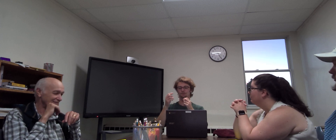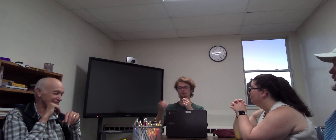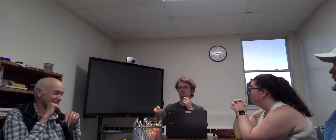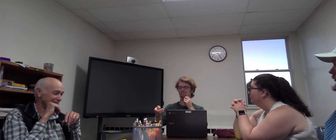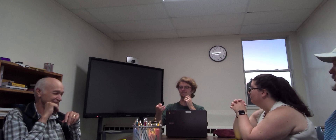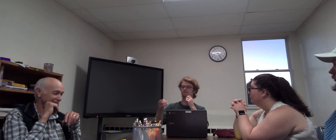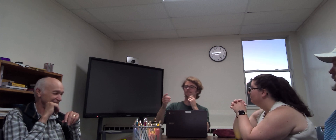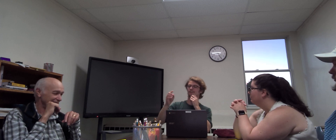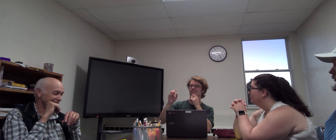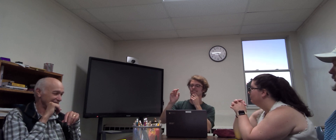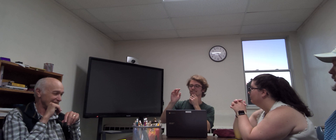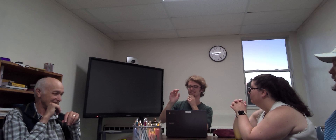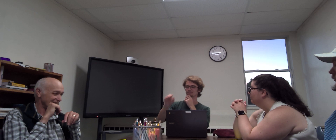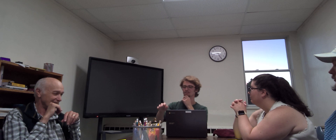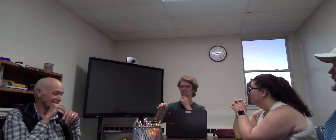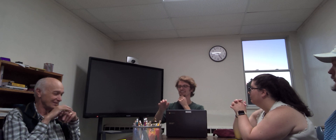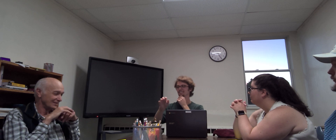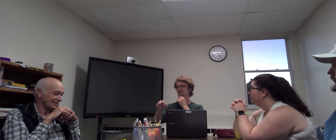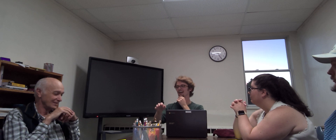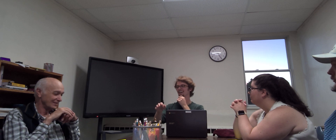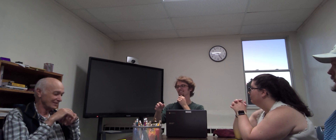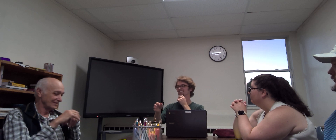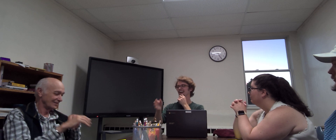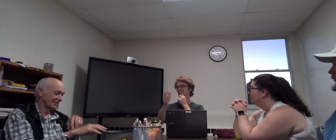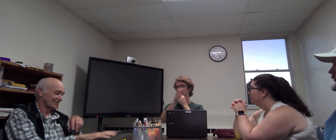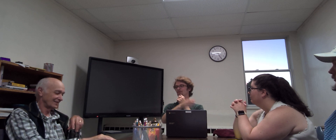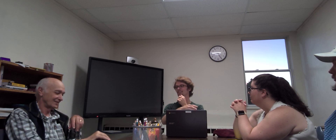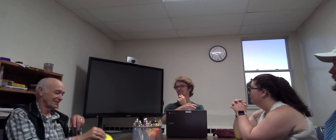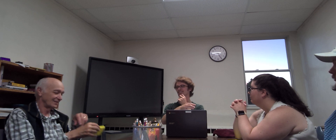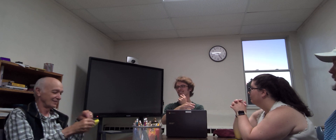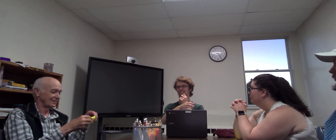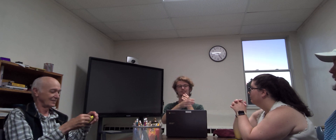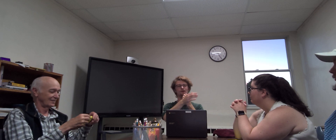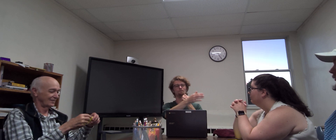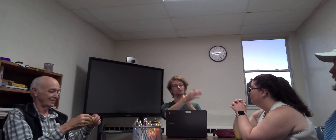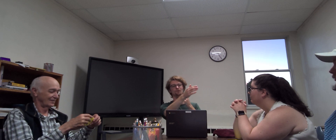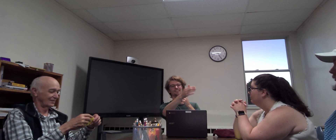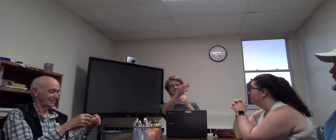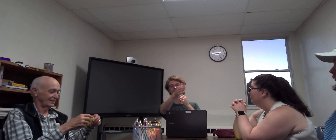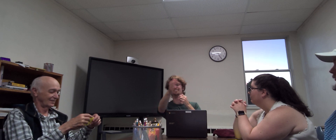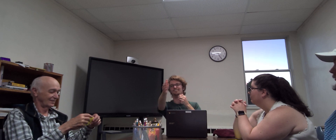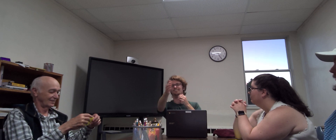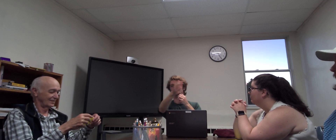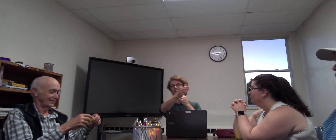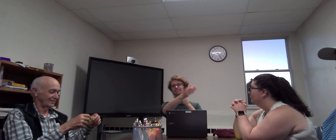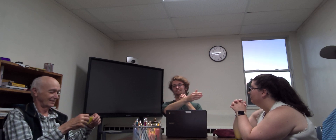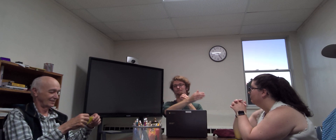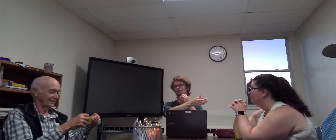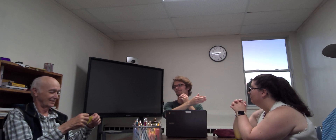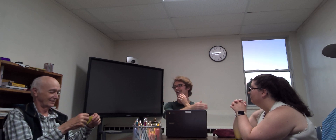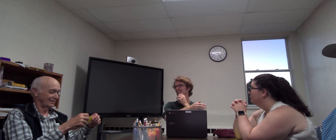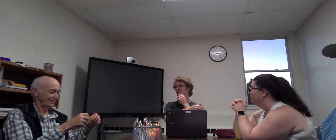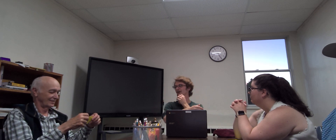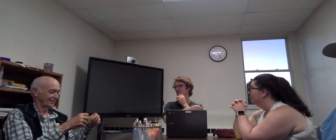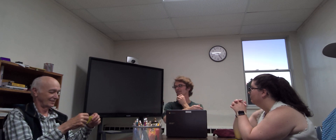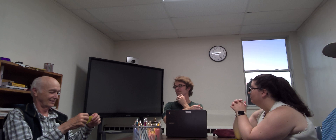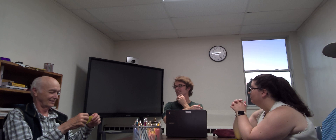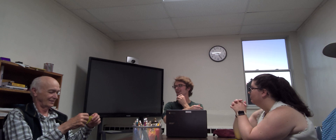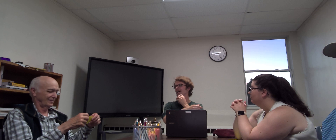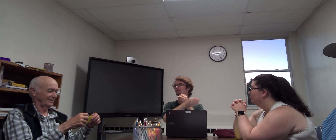use the solution that you have to ask questions between each of the people Oh, that have really? a problem. I like I want you glasses. to